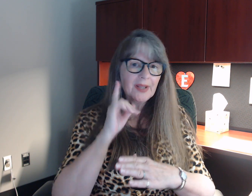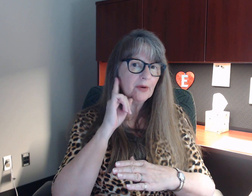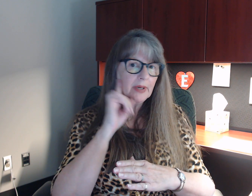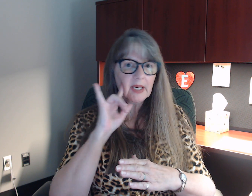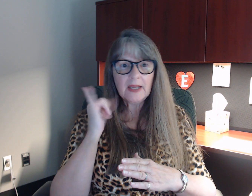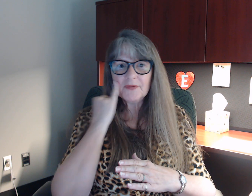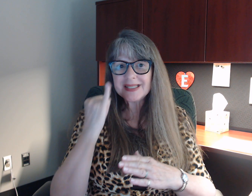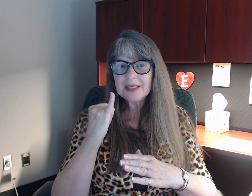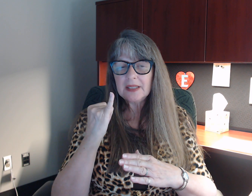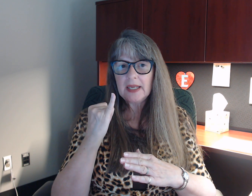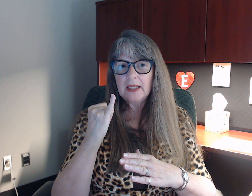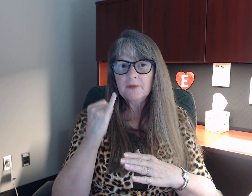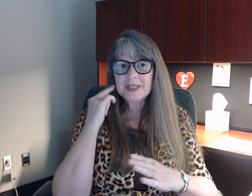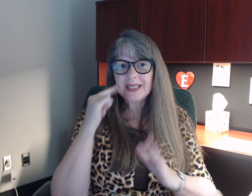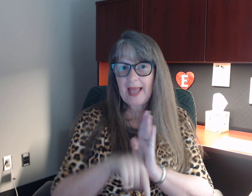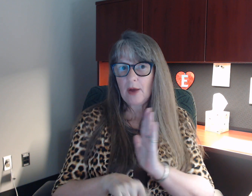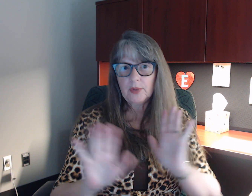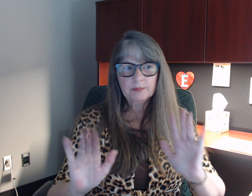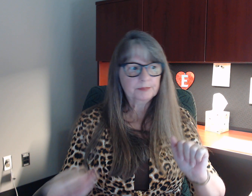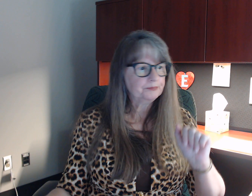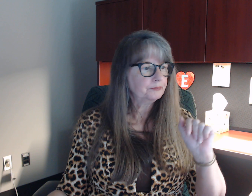hearing it if it's loud.